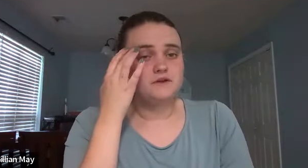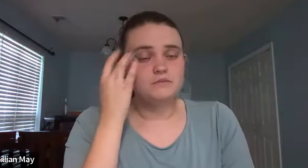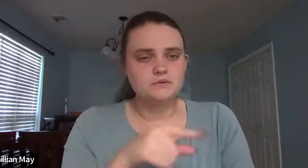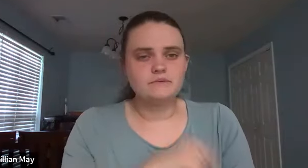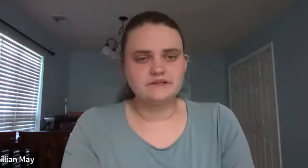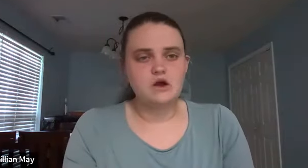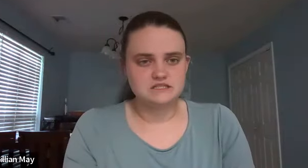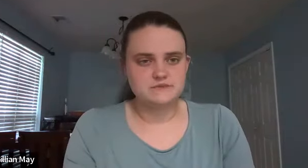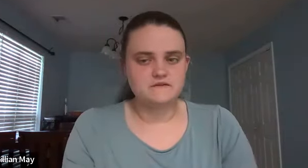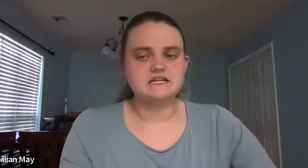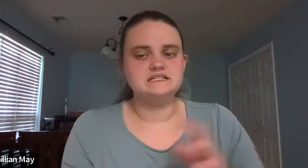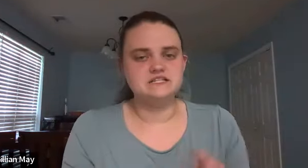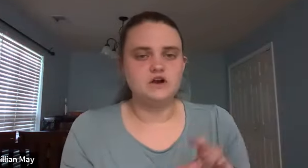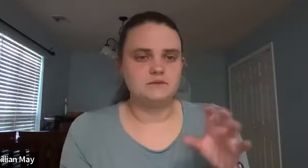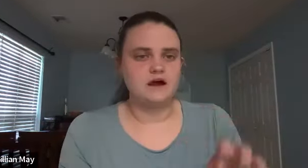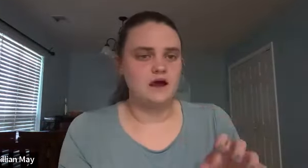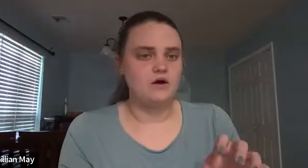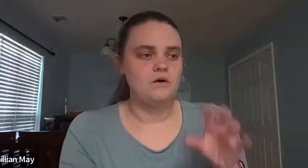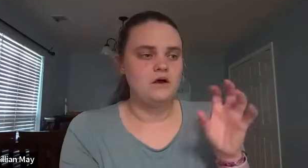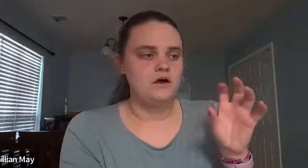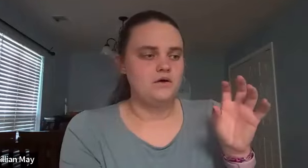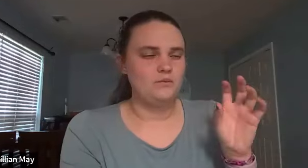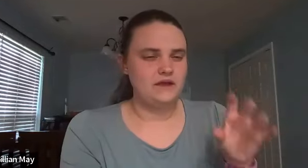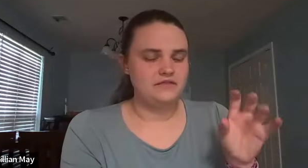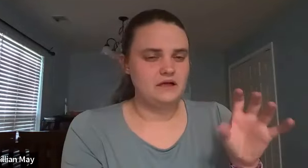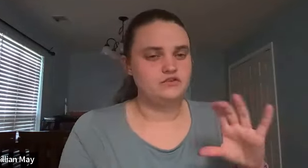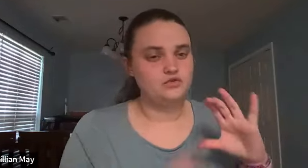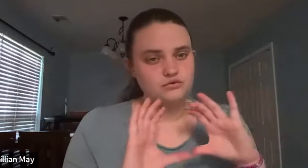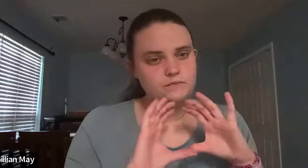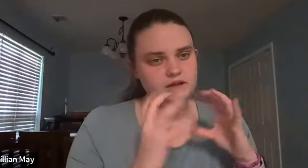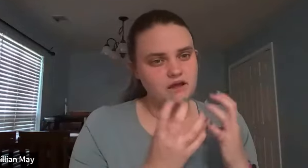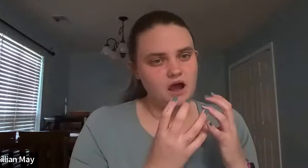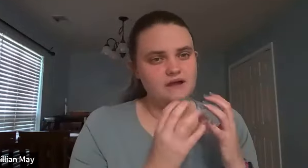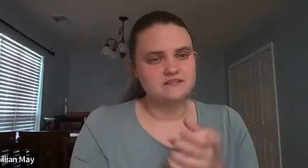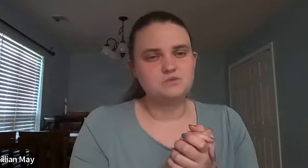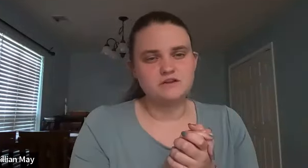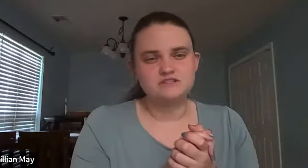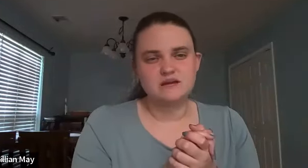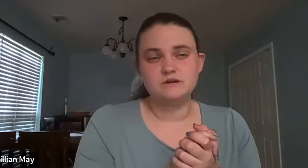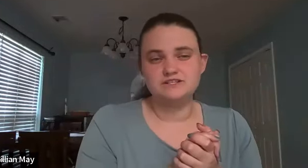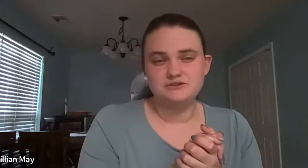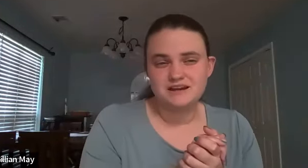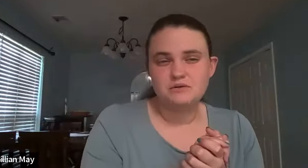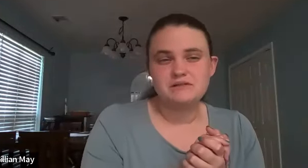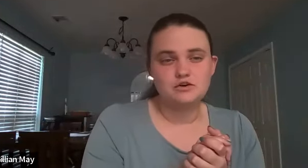y'all remember when we talked about this, I did talk about how with like the grouping, this is one of those times where I do kind of go a little